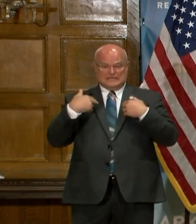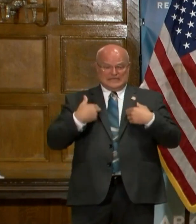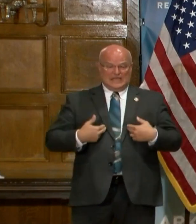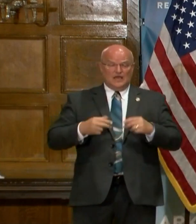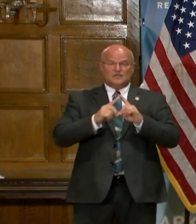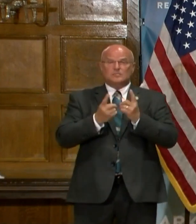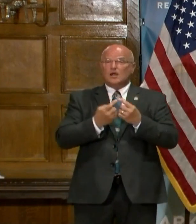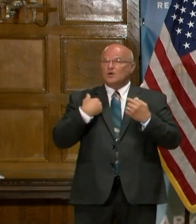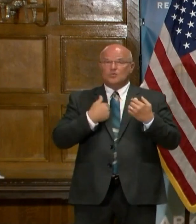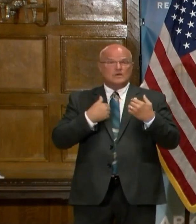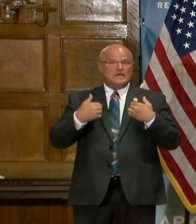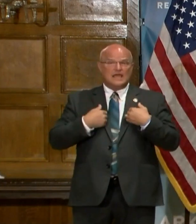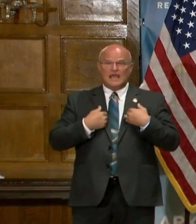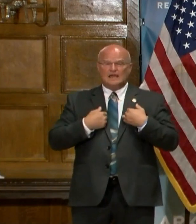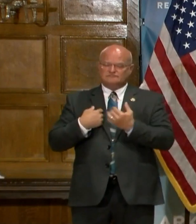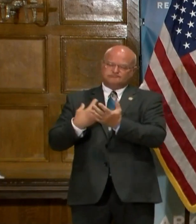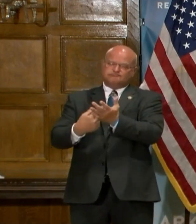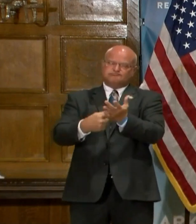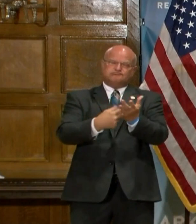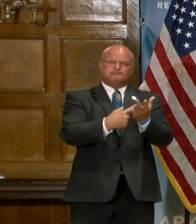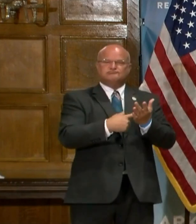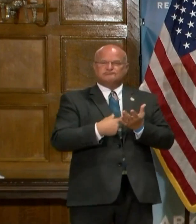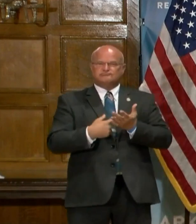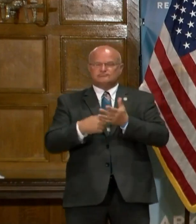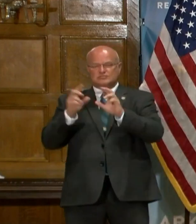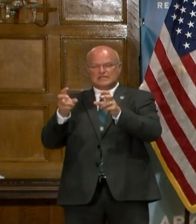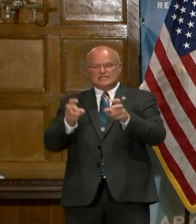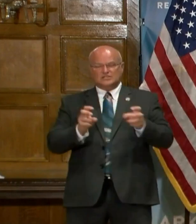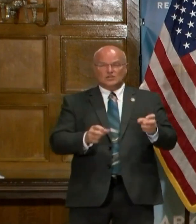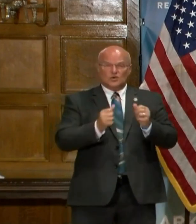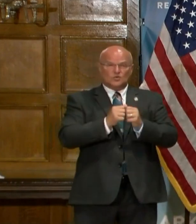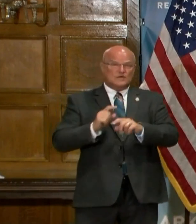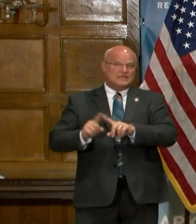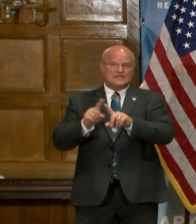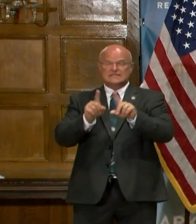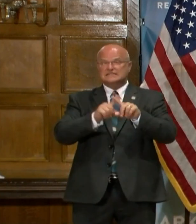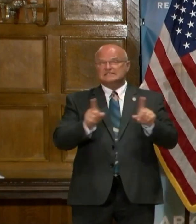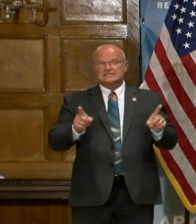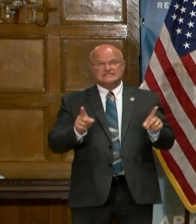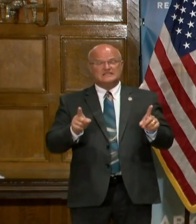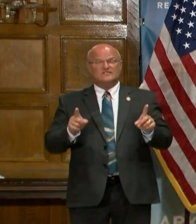department, we have, rich discussions over all these issues with different